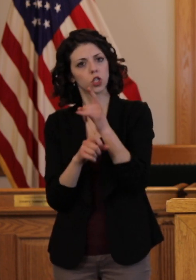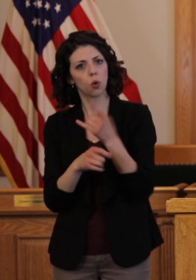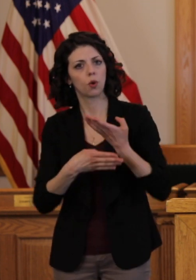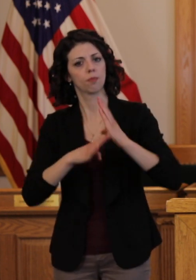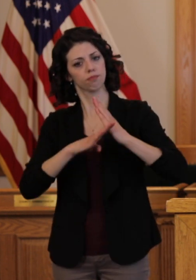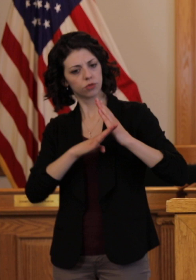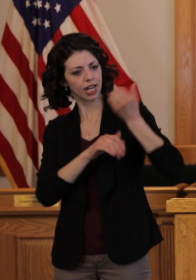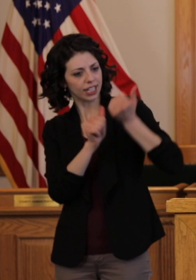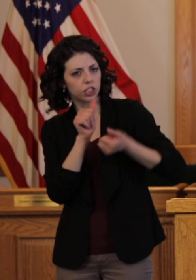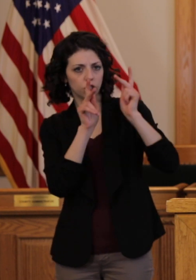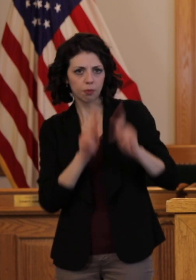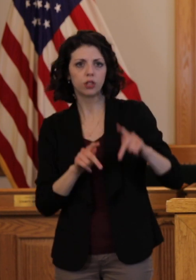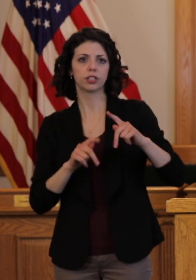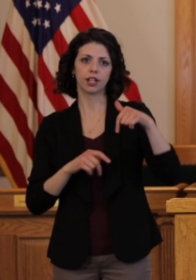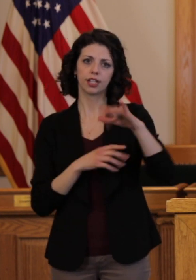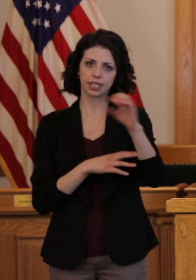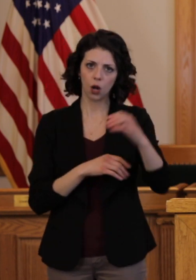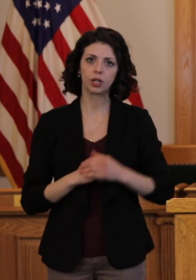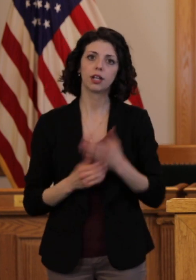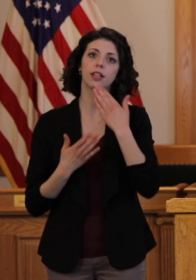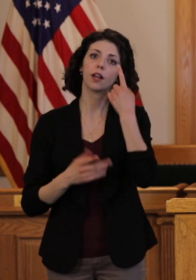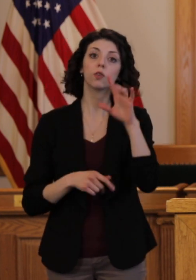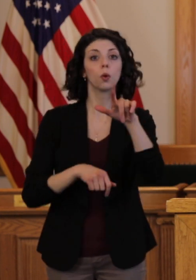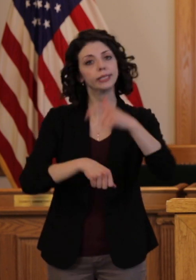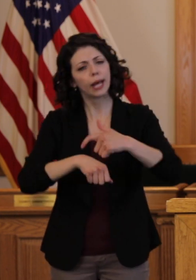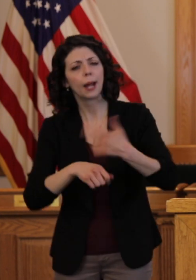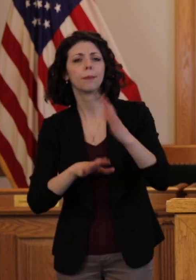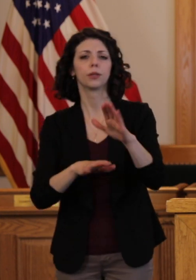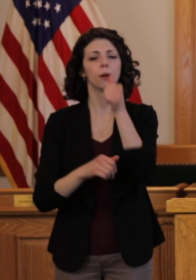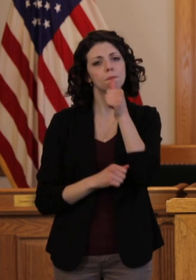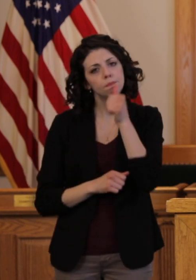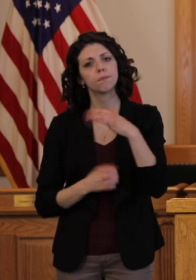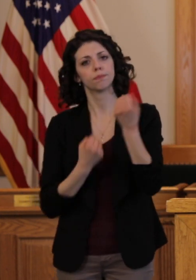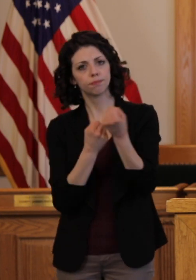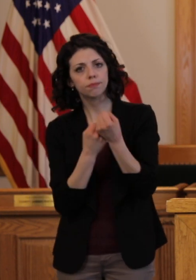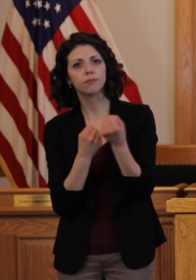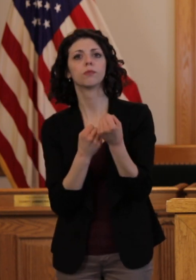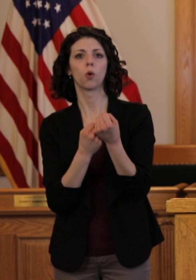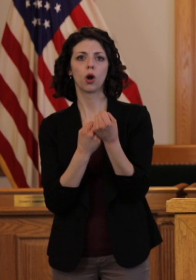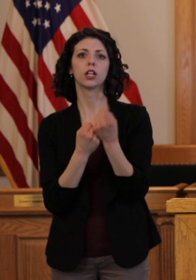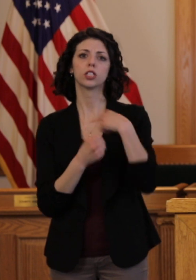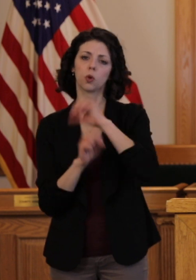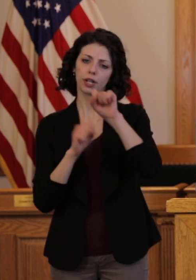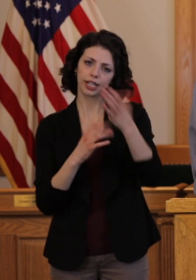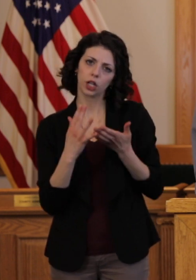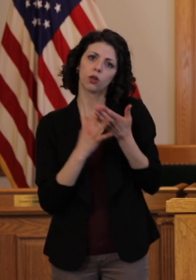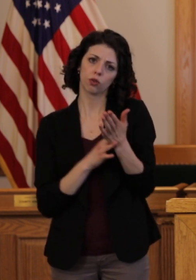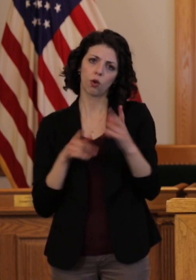County. Thank you for your time, your patience, and your support of the protective measures that are helping us come through this difficult period.